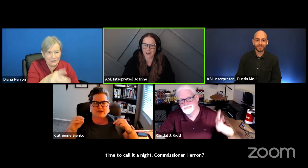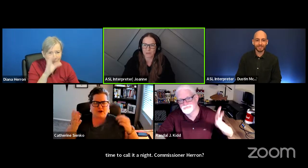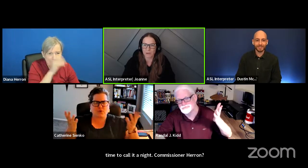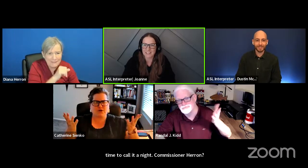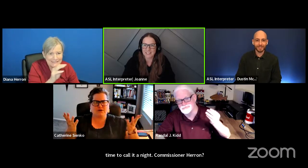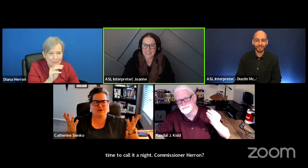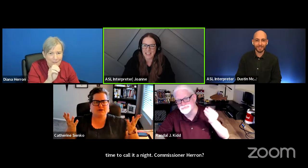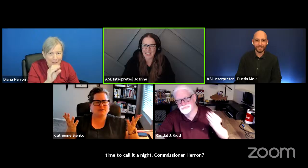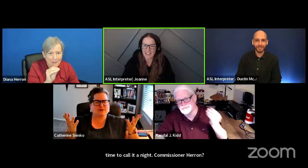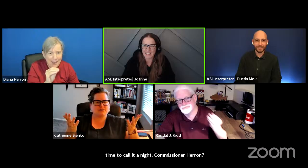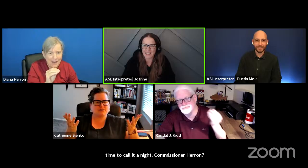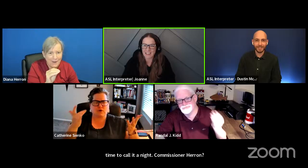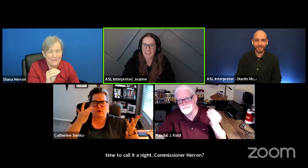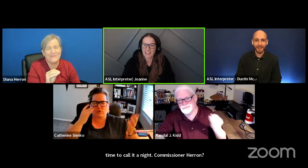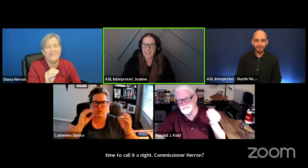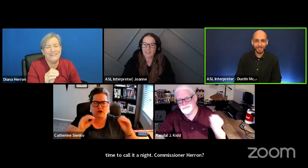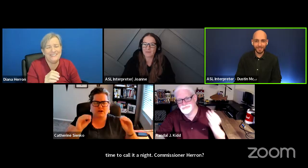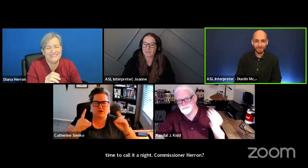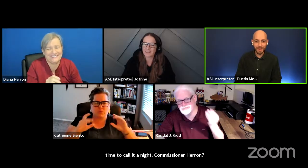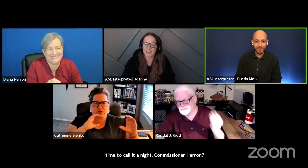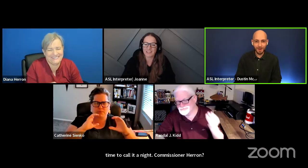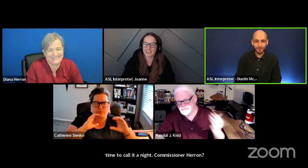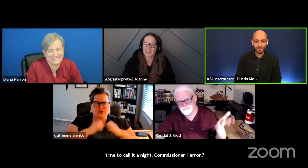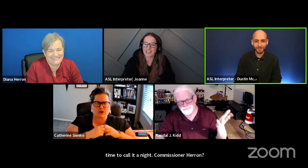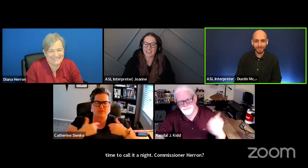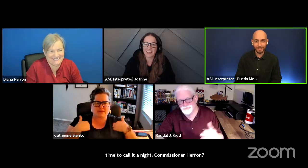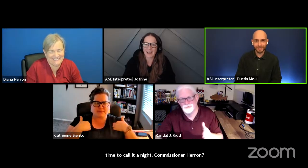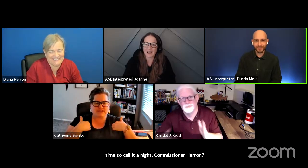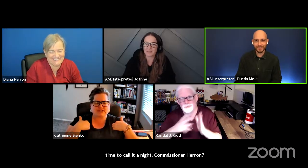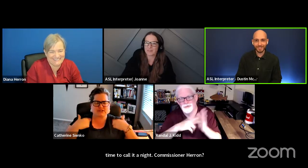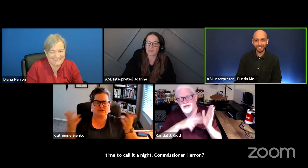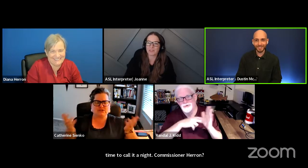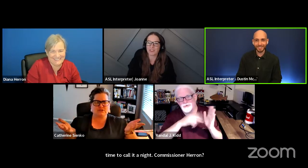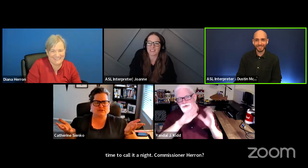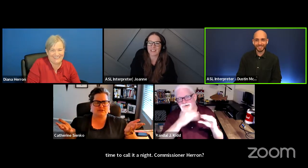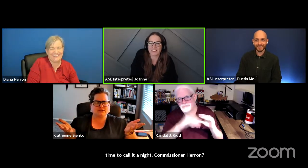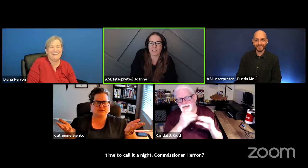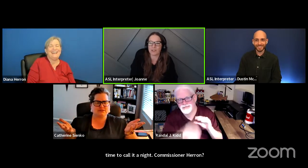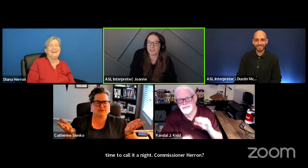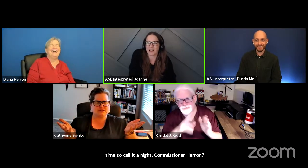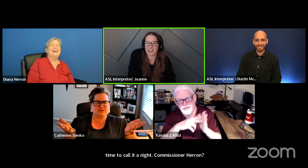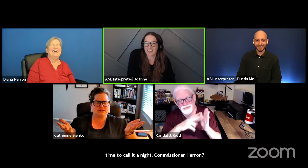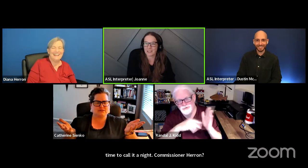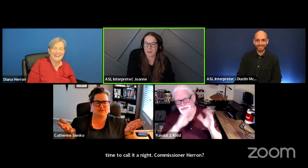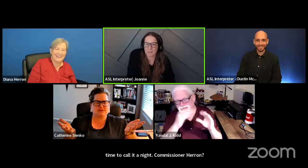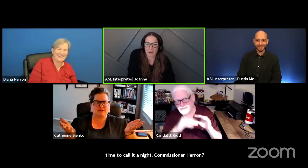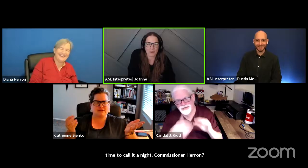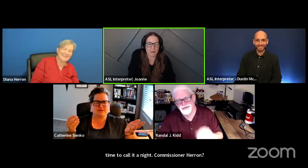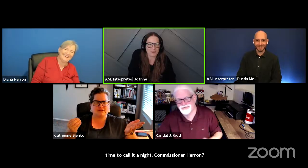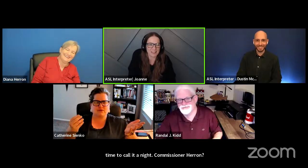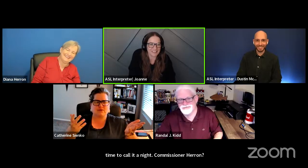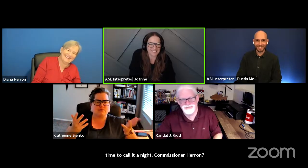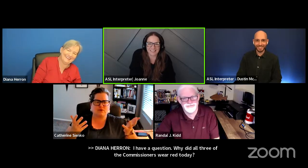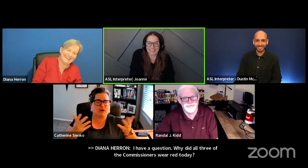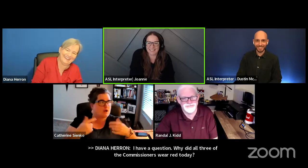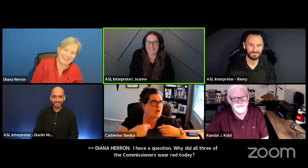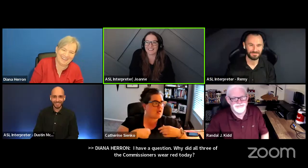commissioners wear red today? I missed the memo. Yeah, Commissioner Sanko, you did not get the